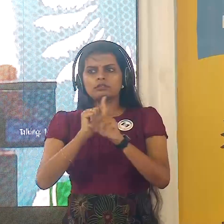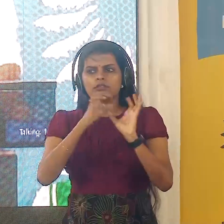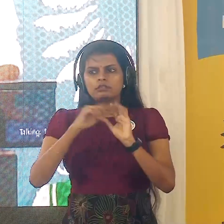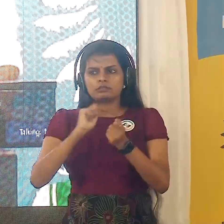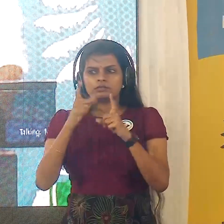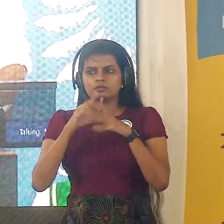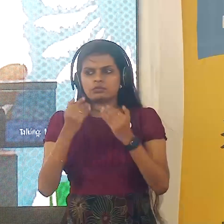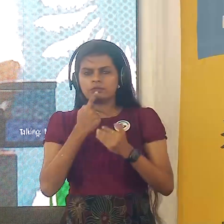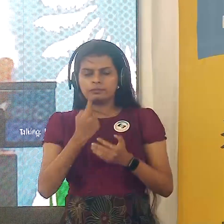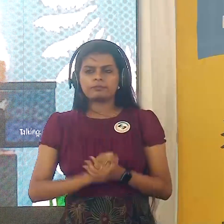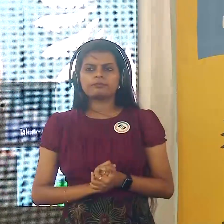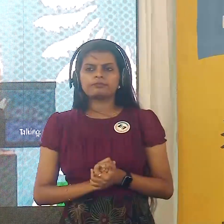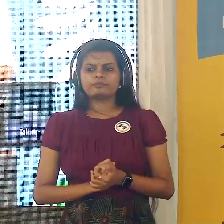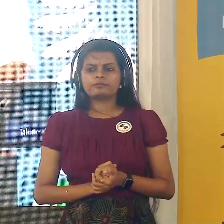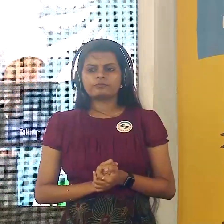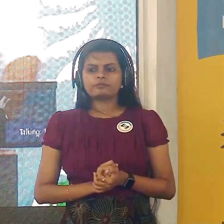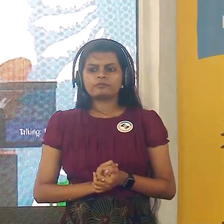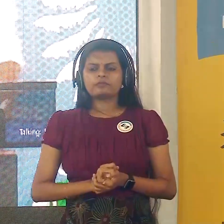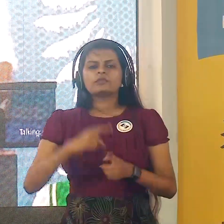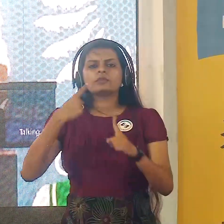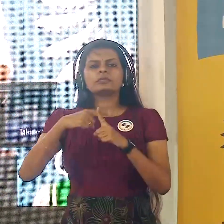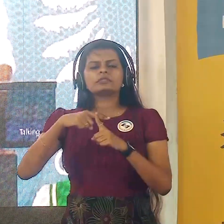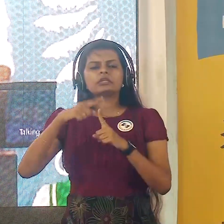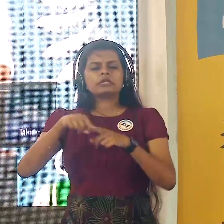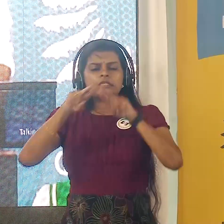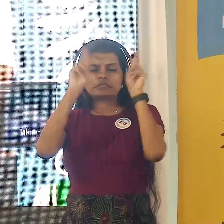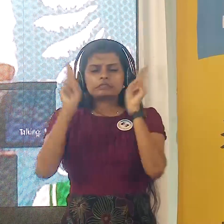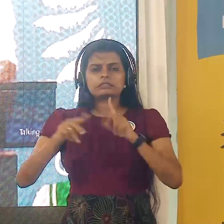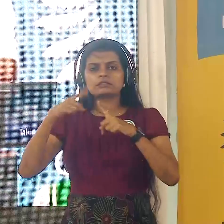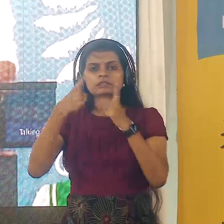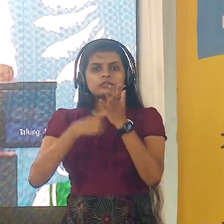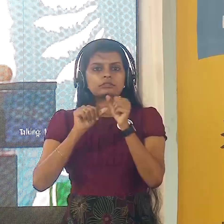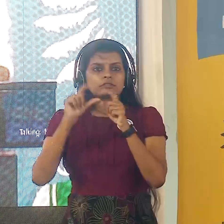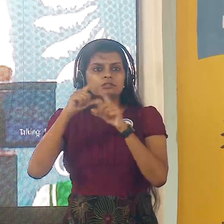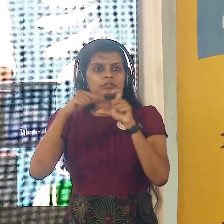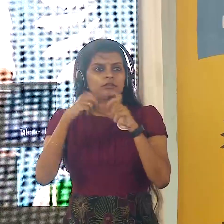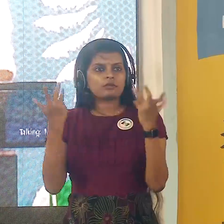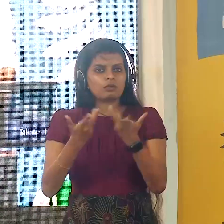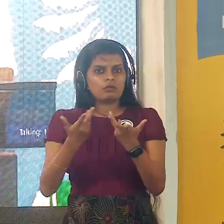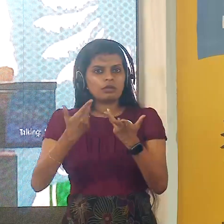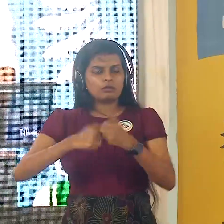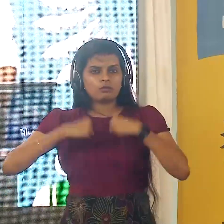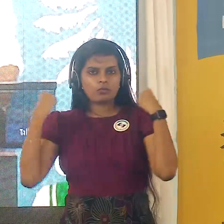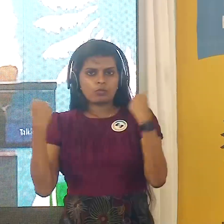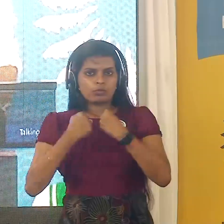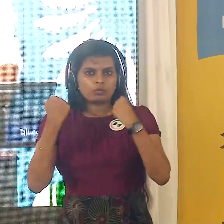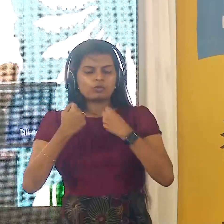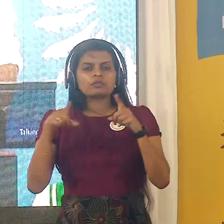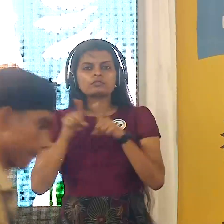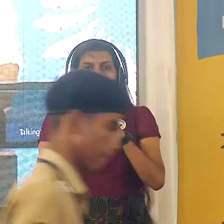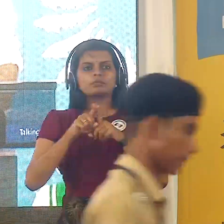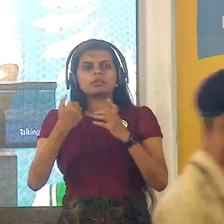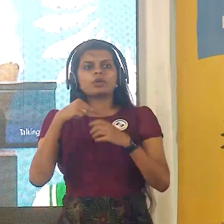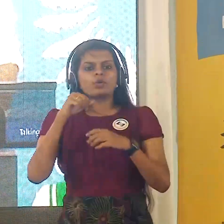jobs. Now, there was a question about international trade, whether state can use this as a potential channel for